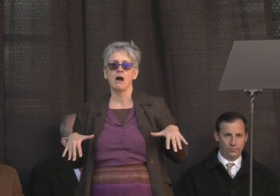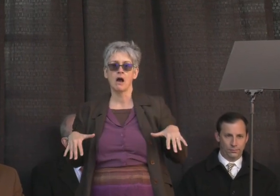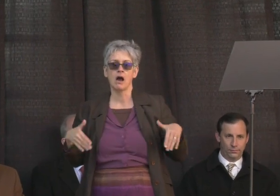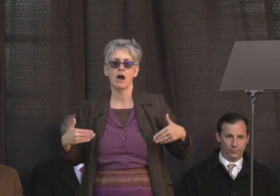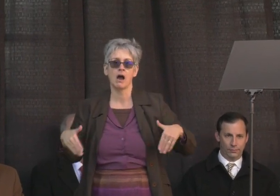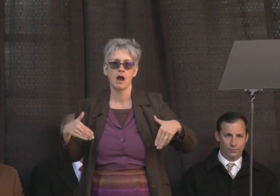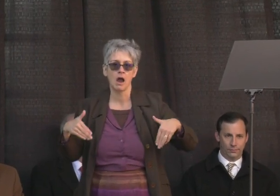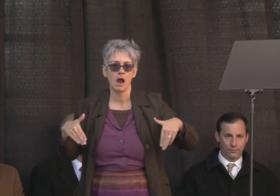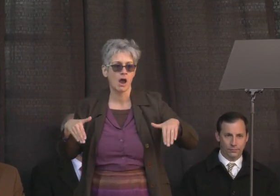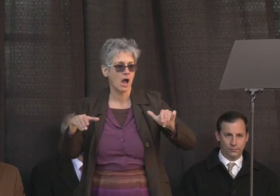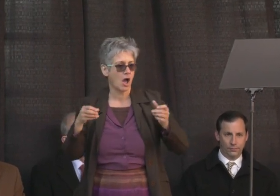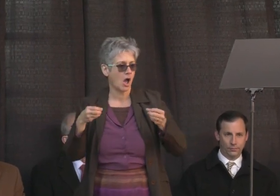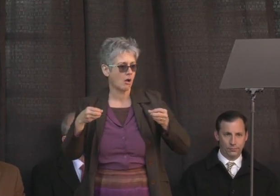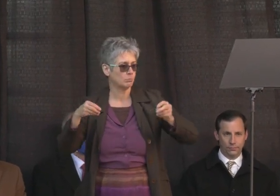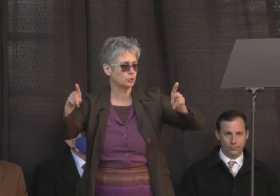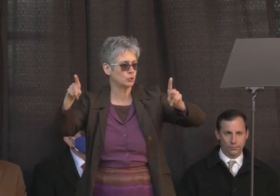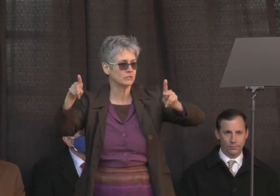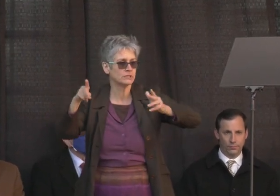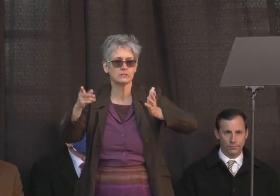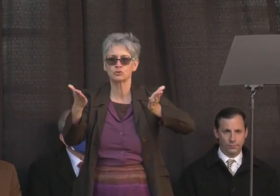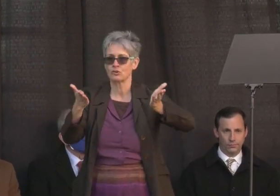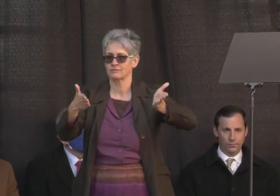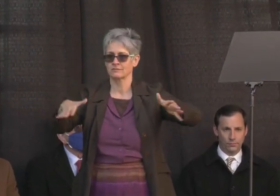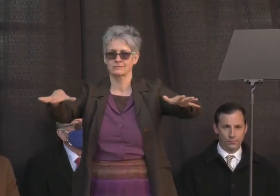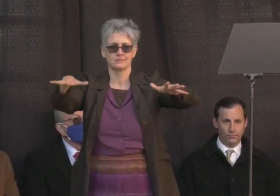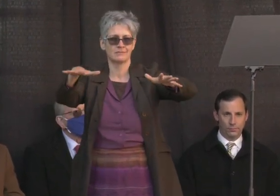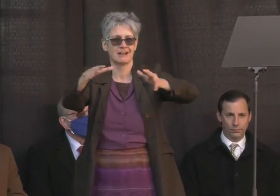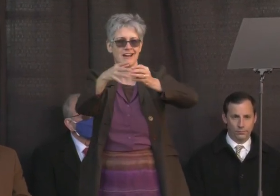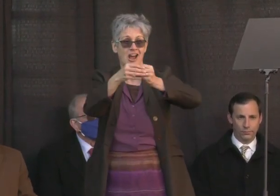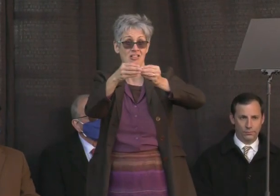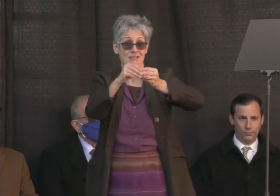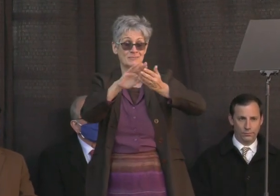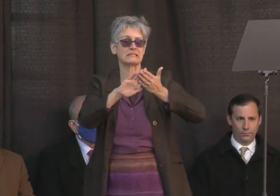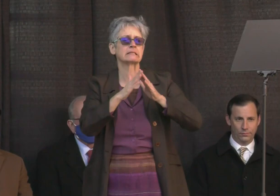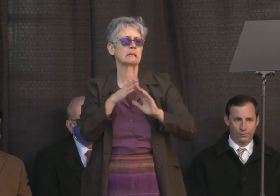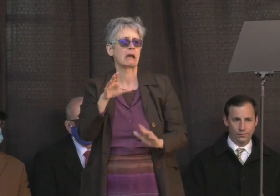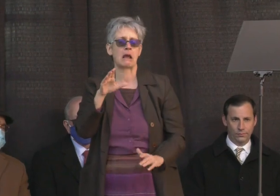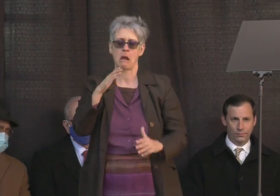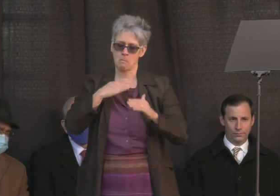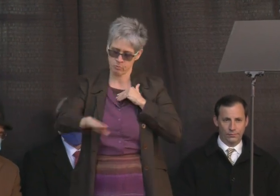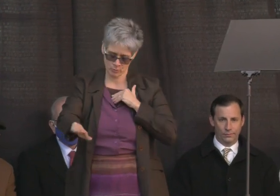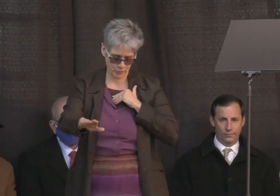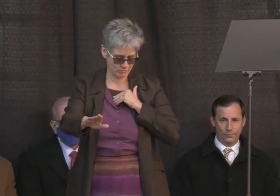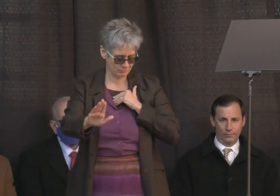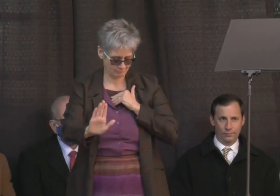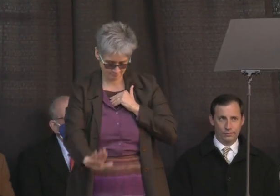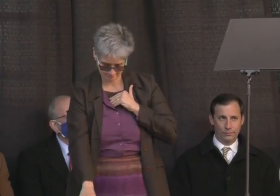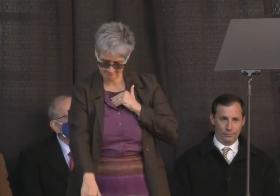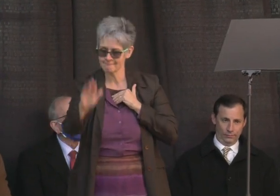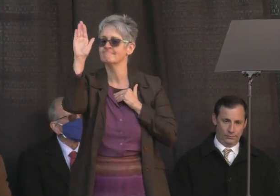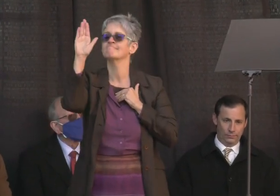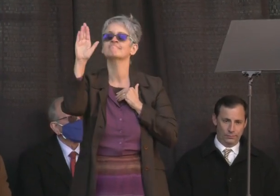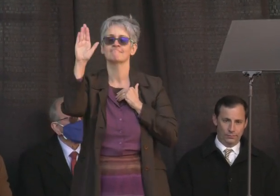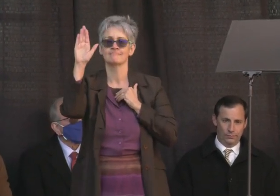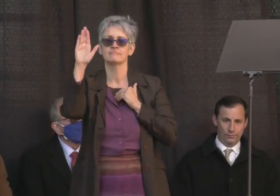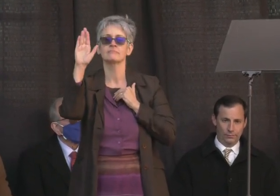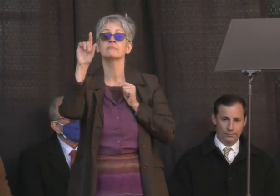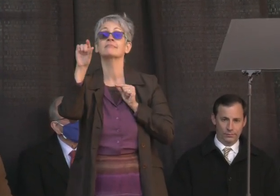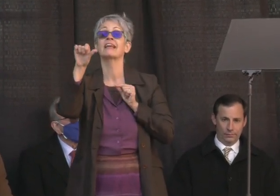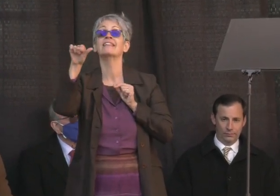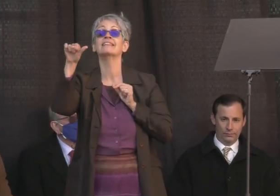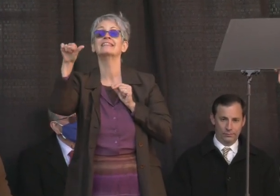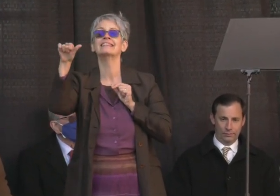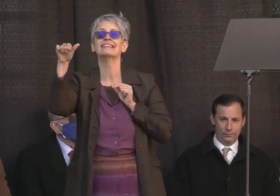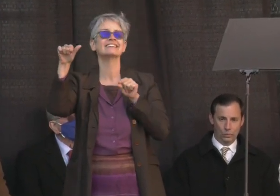to serve our city, the city of Columbia. It is the city that I was born and bred in on the other end of